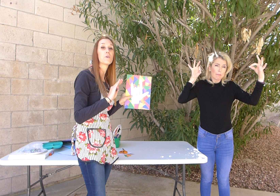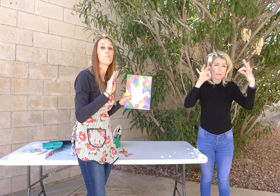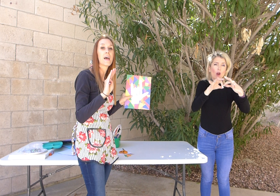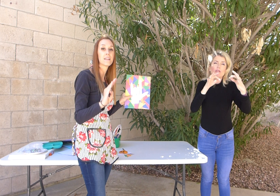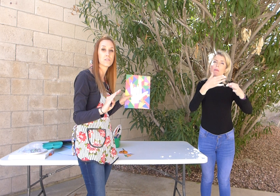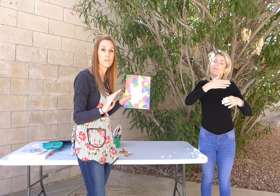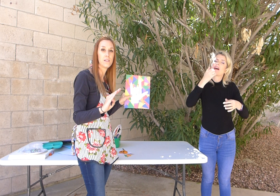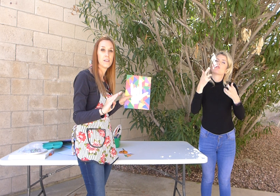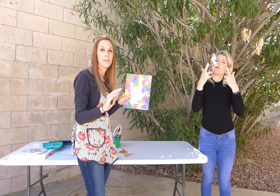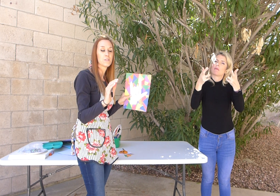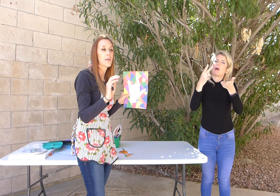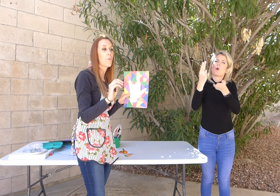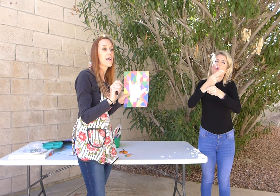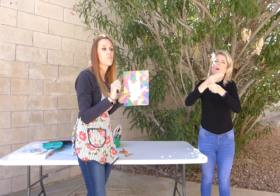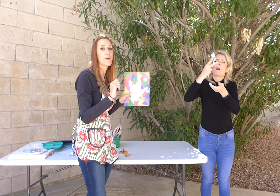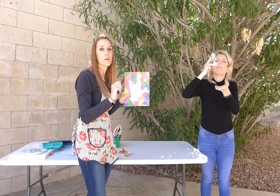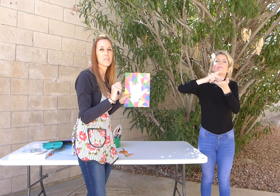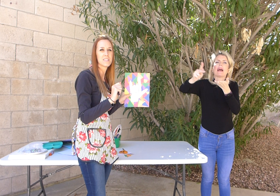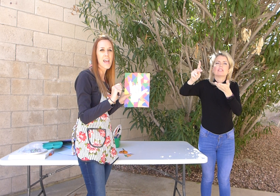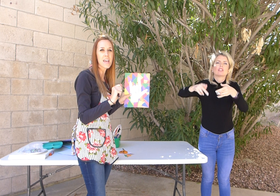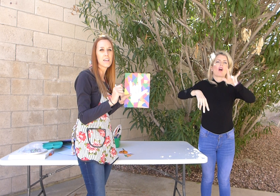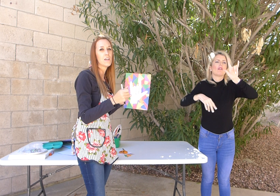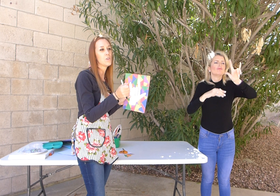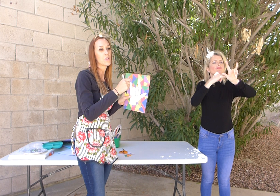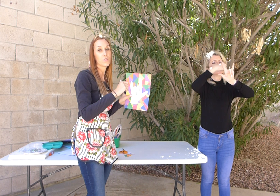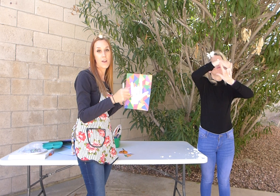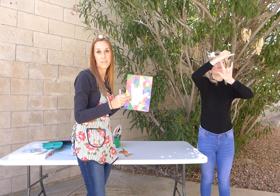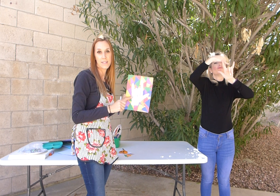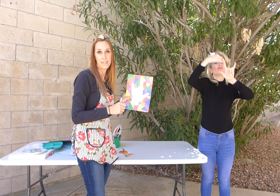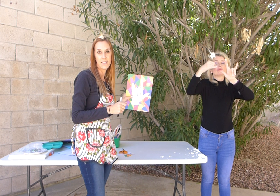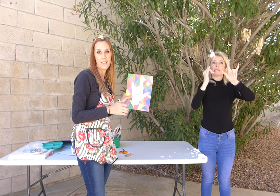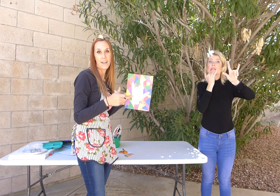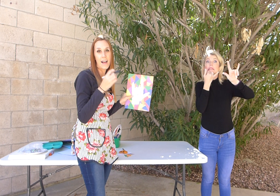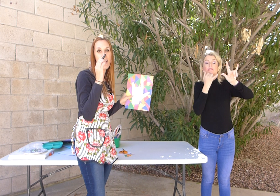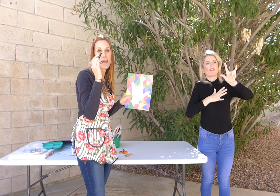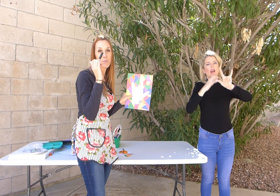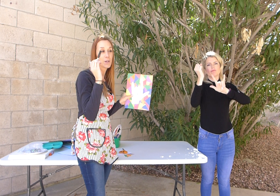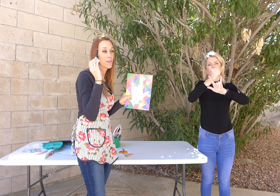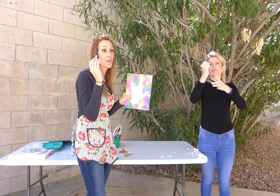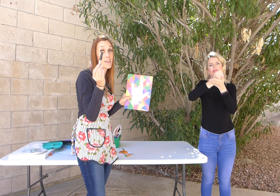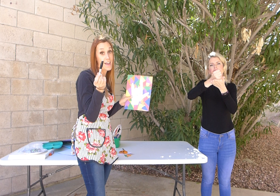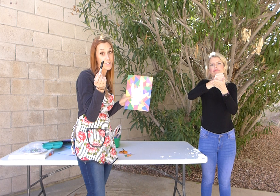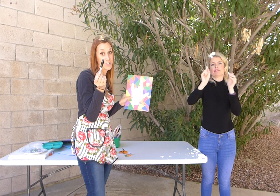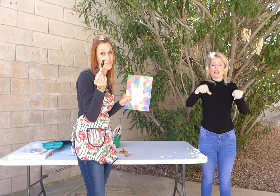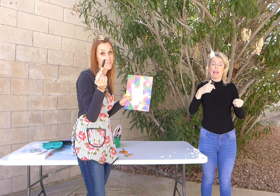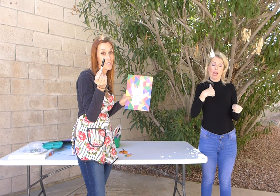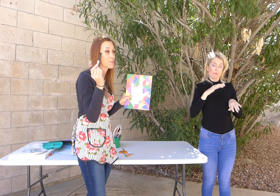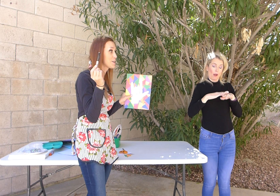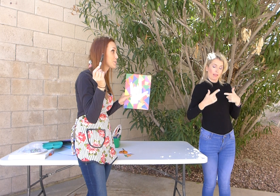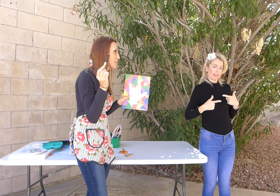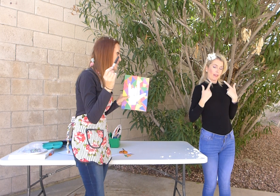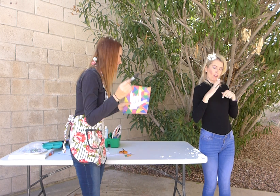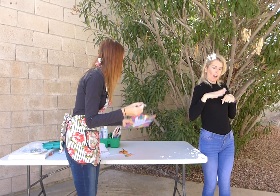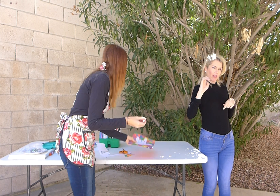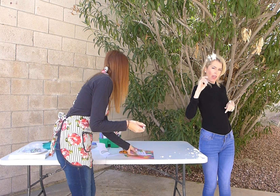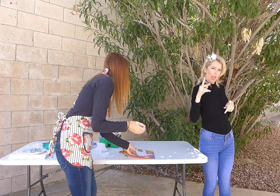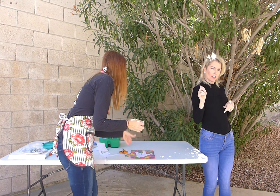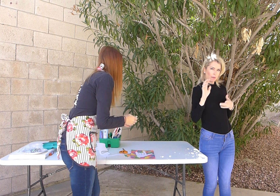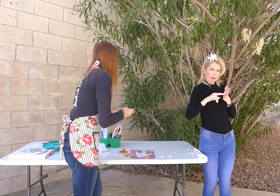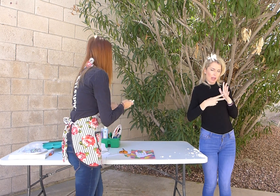want to start with pencil, so that way if you make a mistake, you can erase it. I am going to live on the edge. I'm going to use a